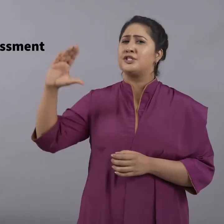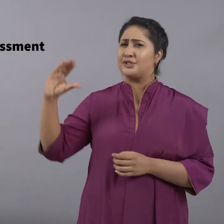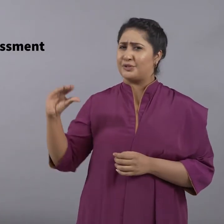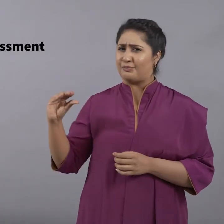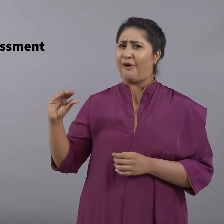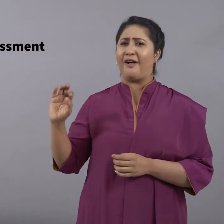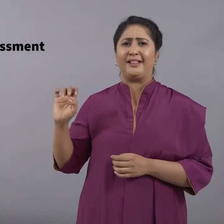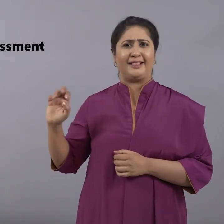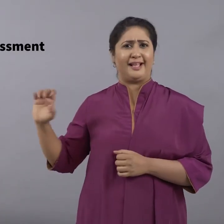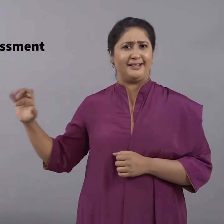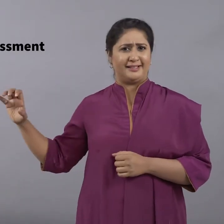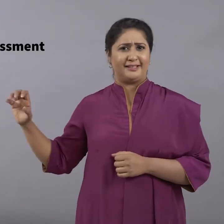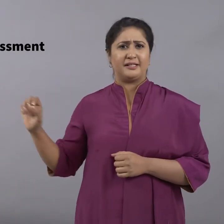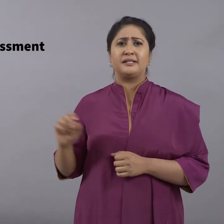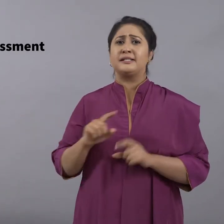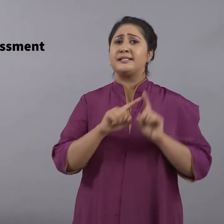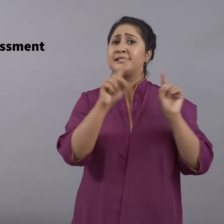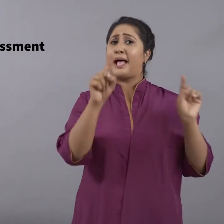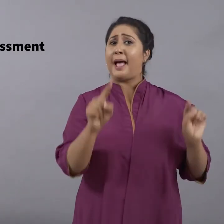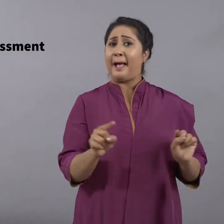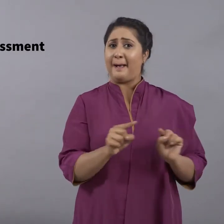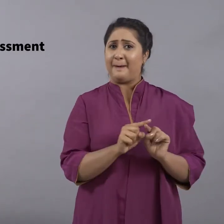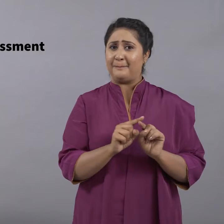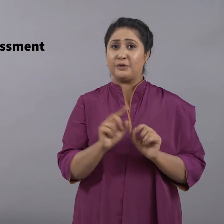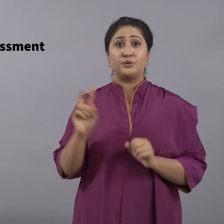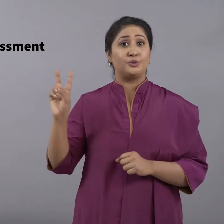Small letters. Sample 2.